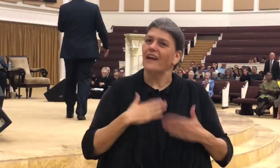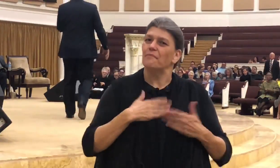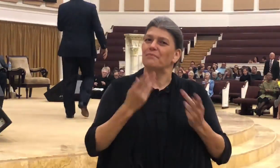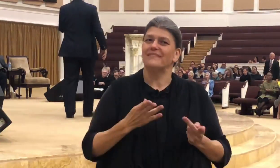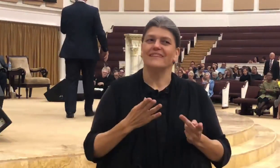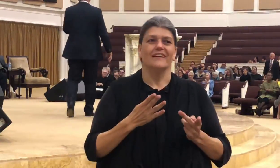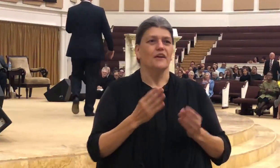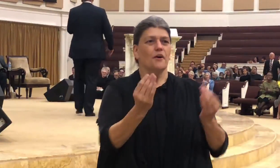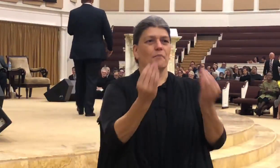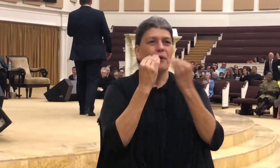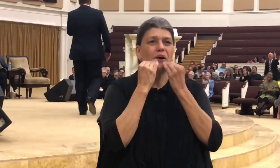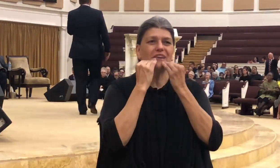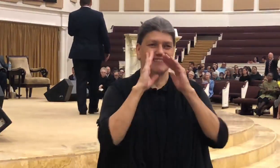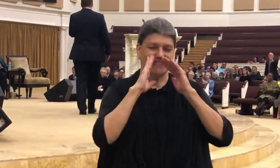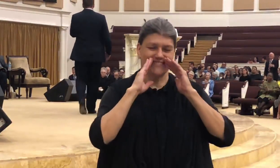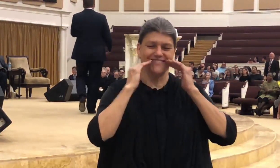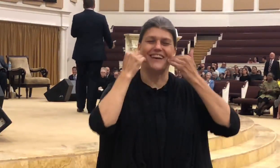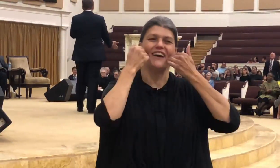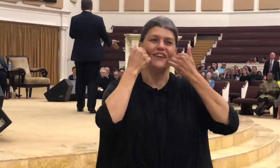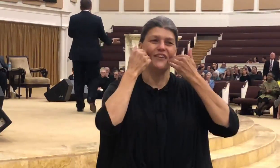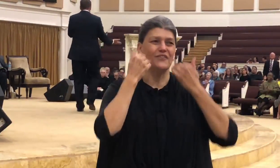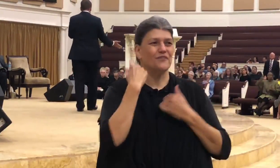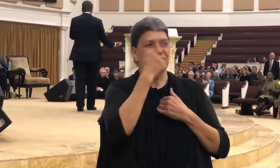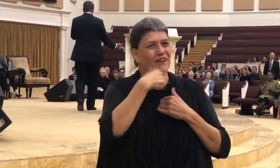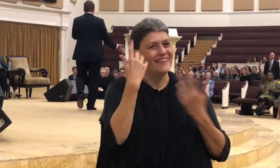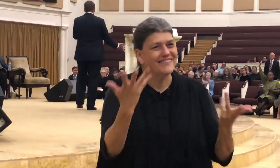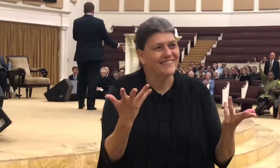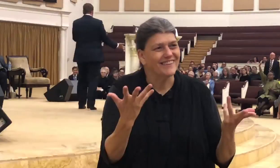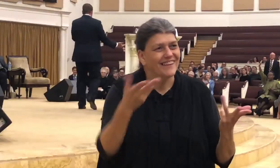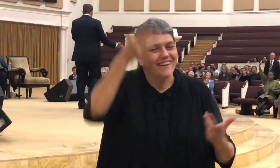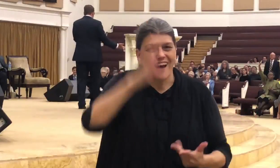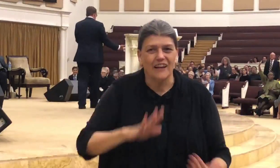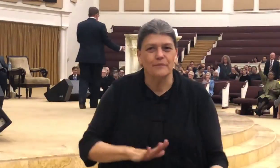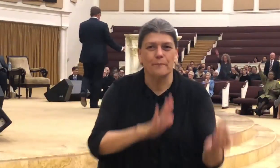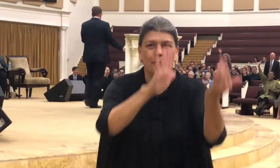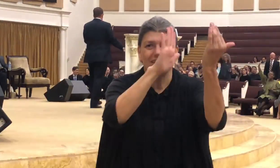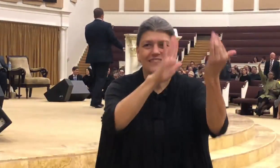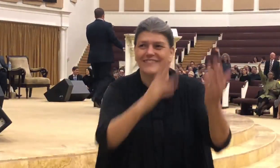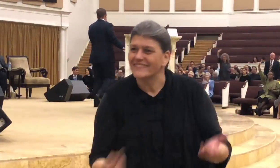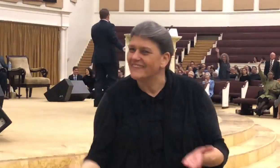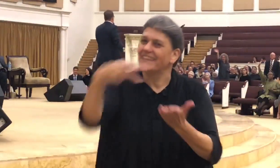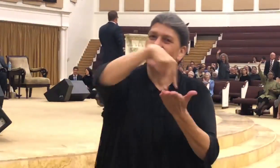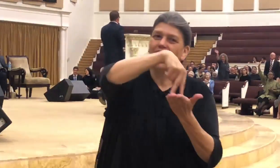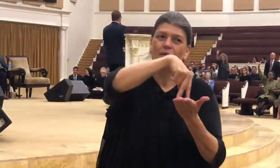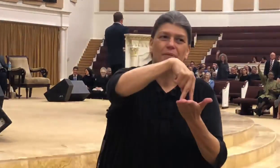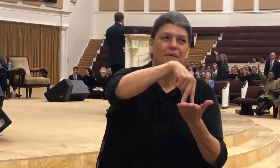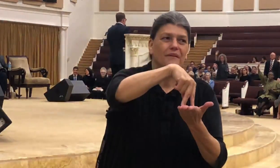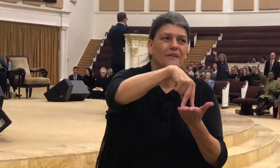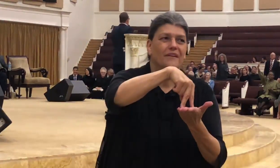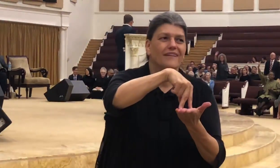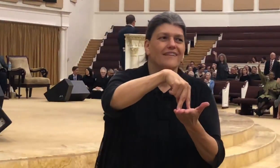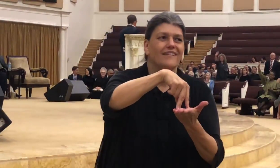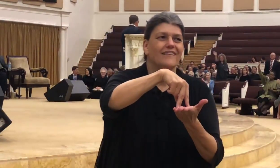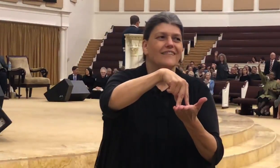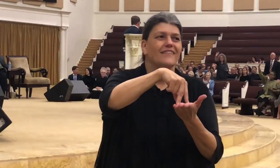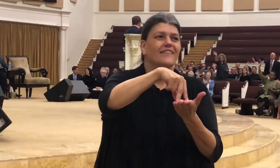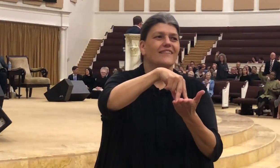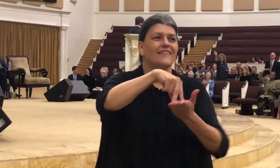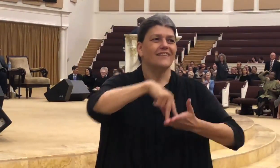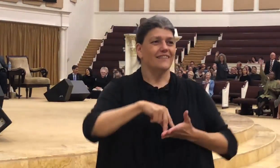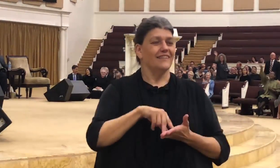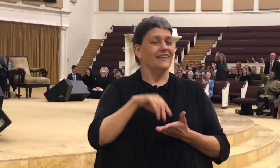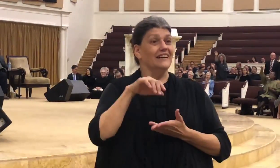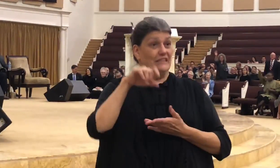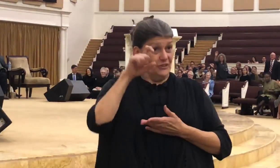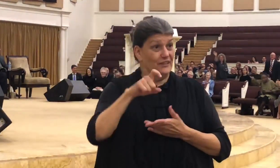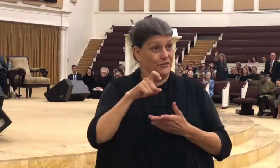a smile on your face because God's presence is getting up. What I've been going through it, that's why you ought to